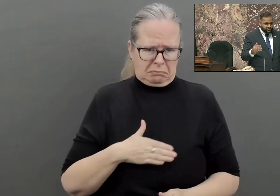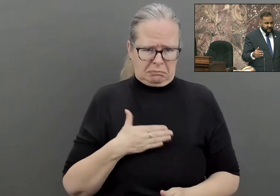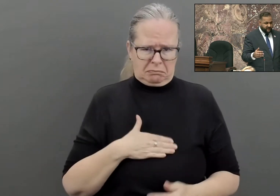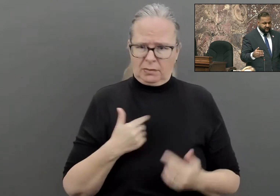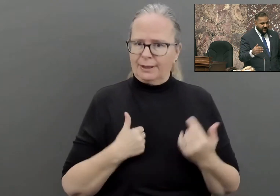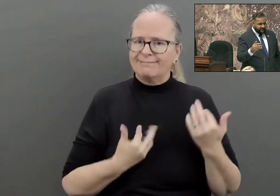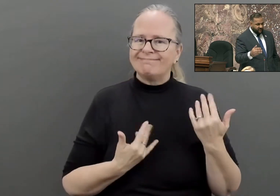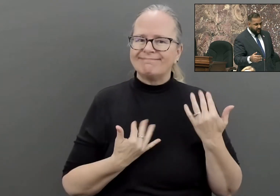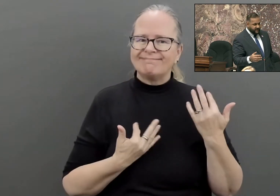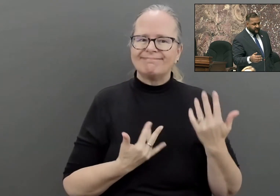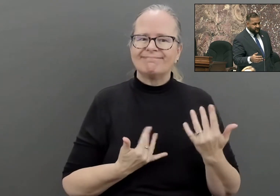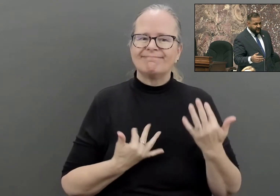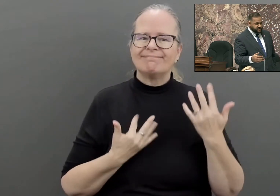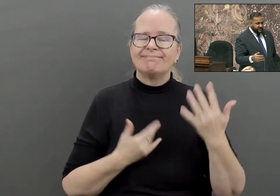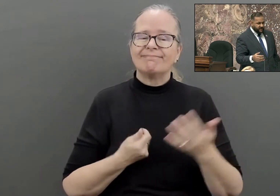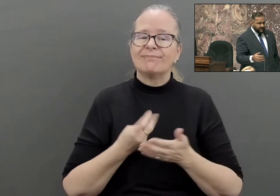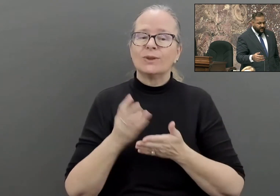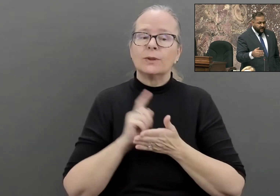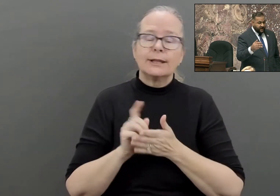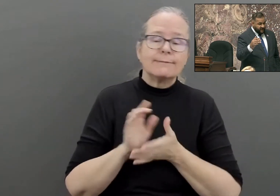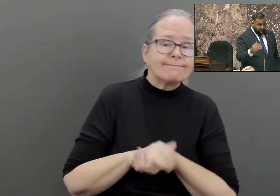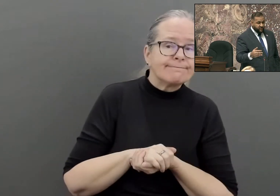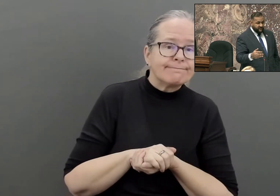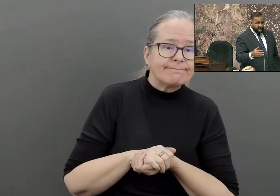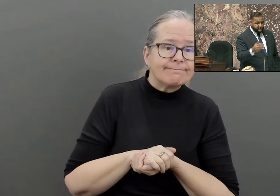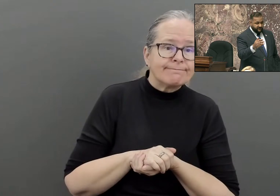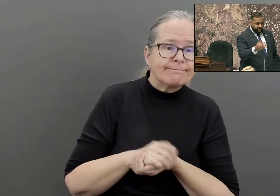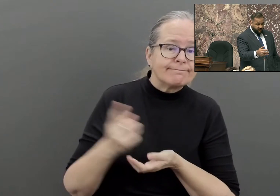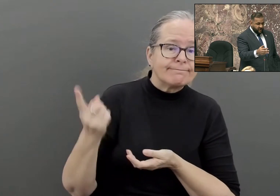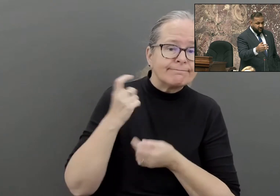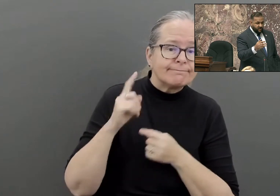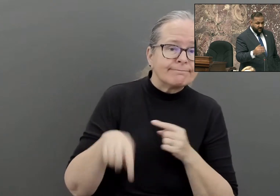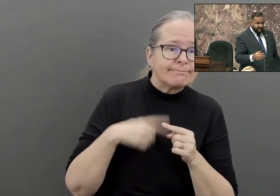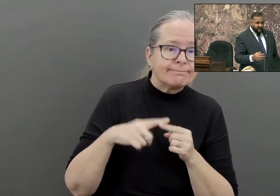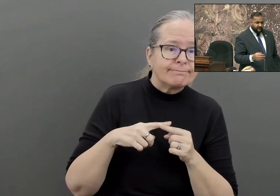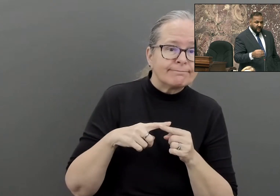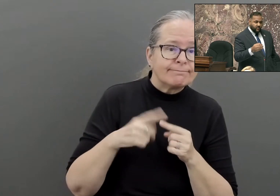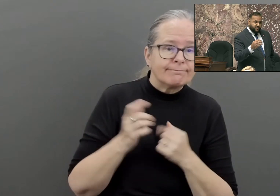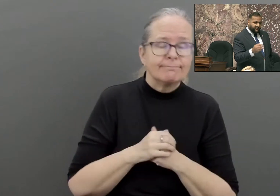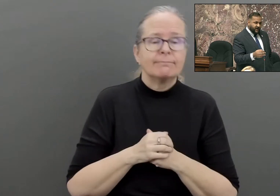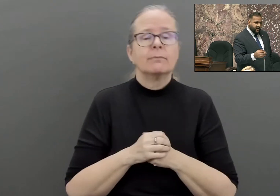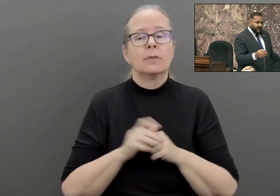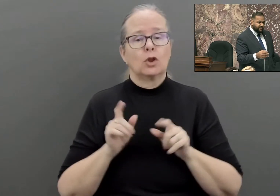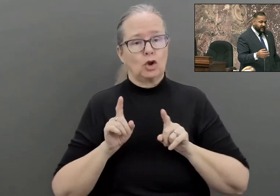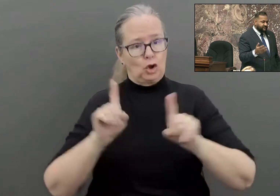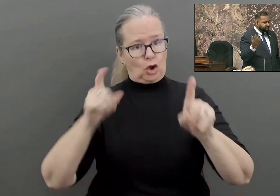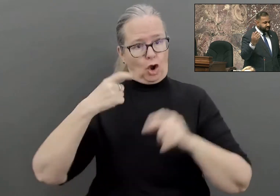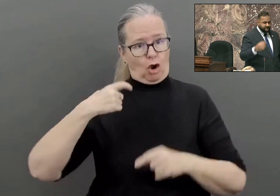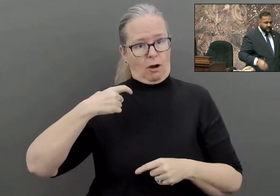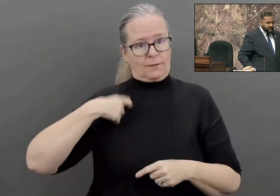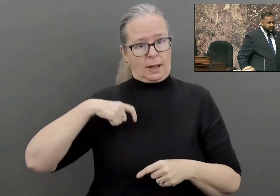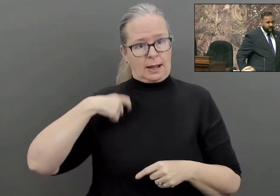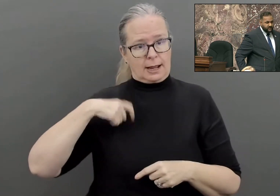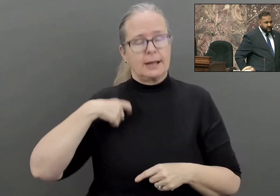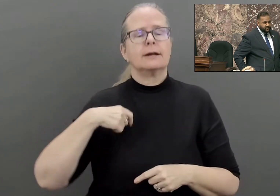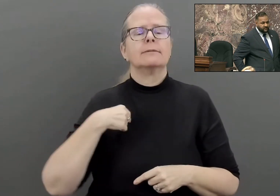of initiatives at the Kofi convention, a number of initiatives from the Premier and myself. We provided an update.